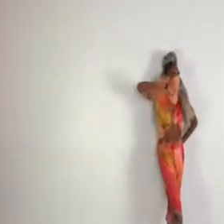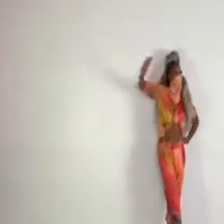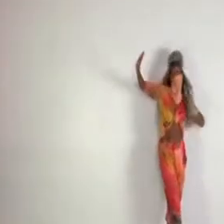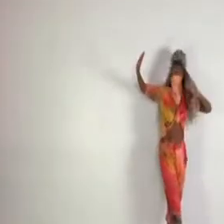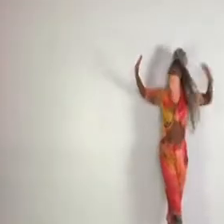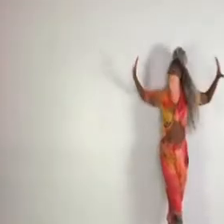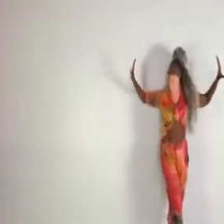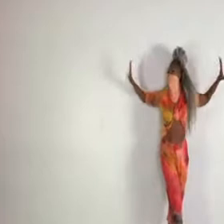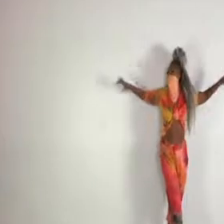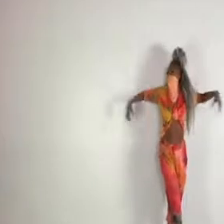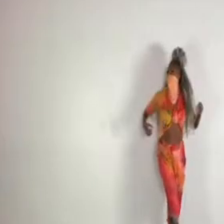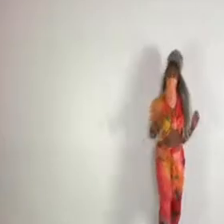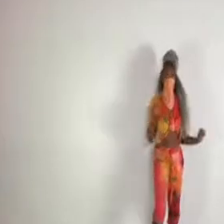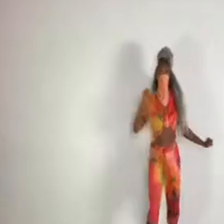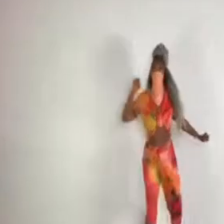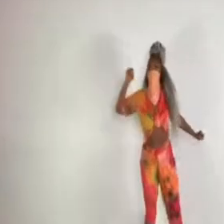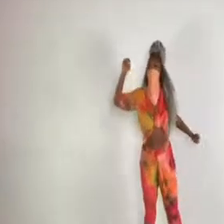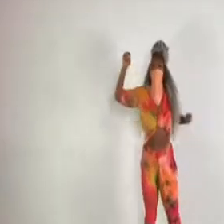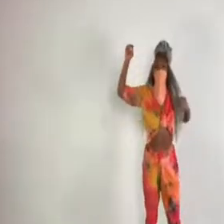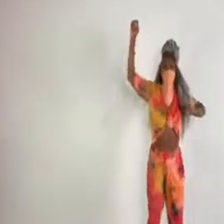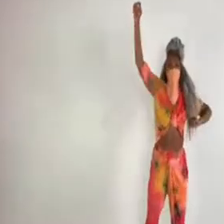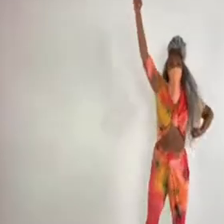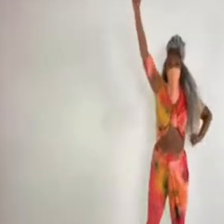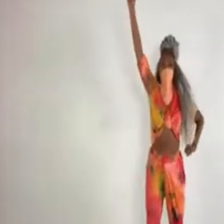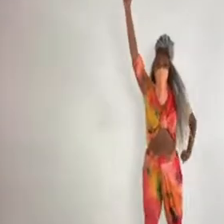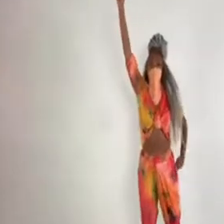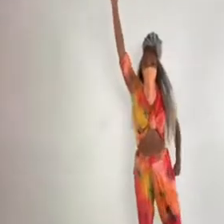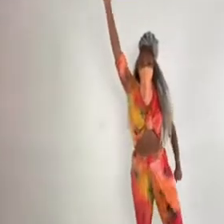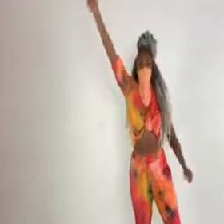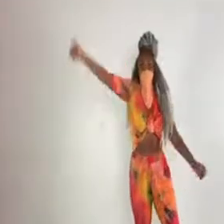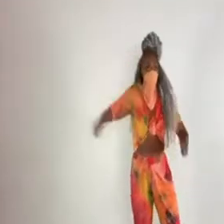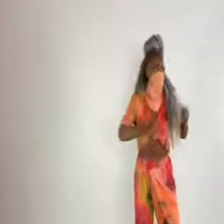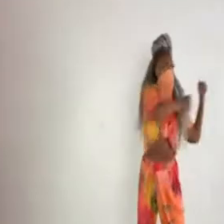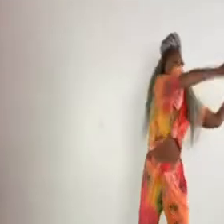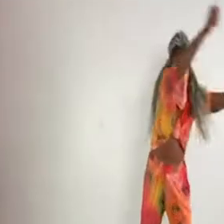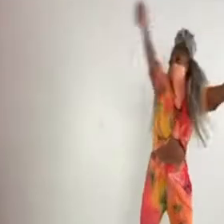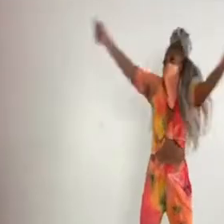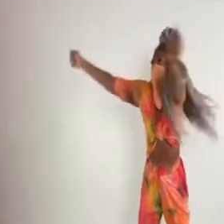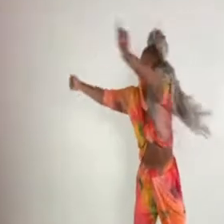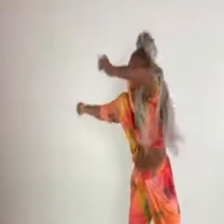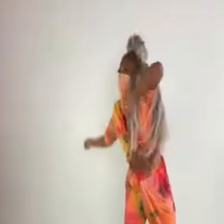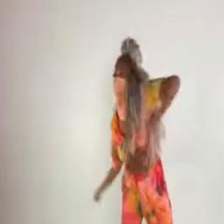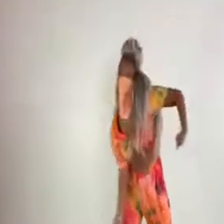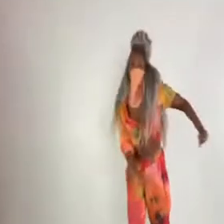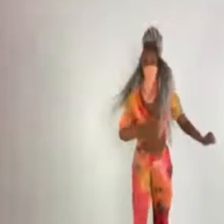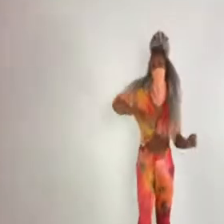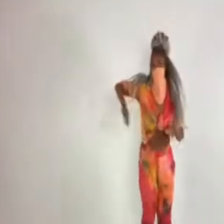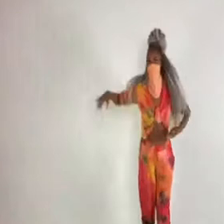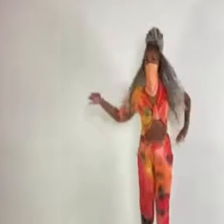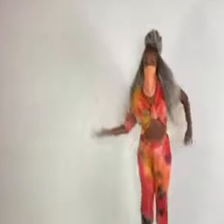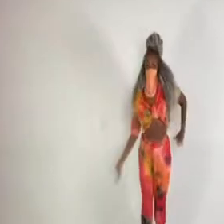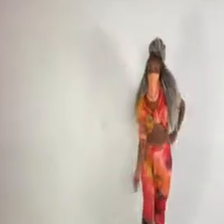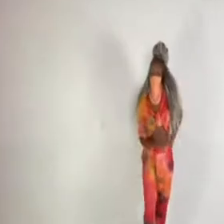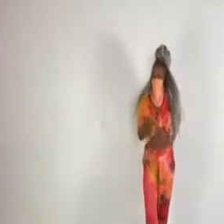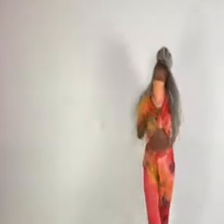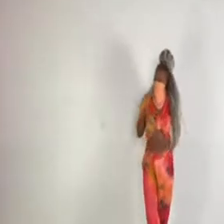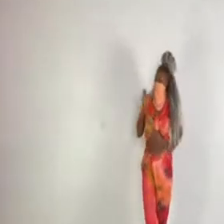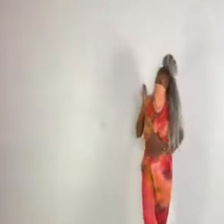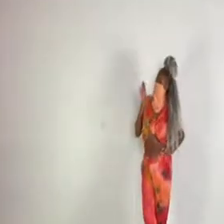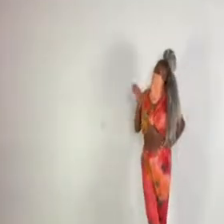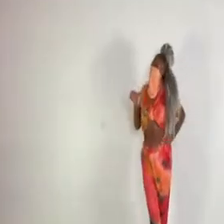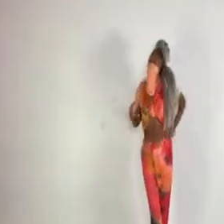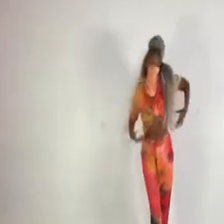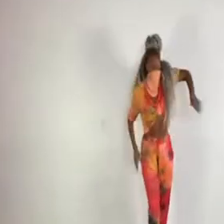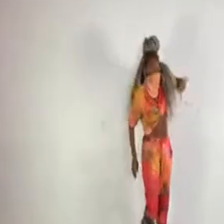held a protest sign. Nowadays she's living high and mighty on luscious wine. Hanging out at the Rotary Club